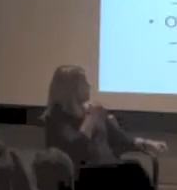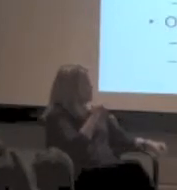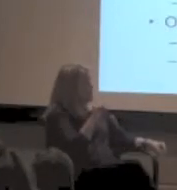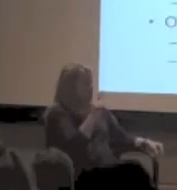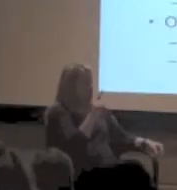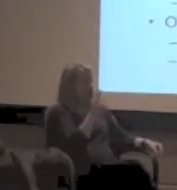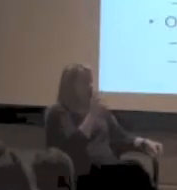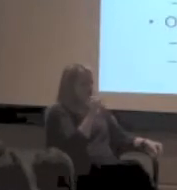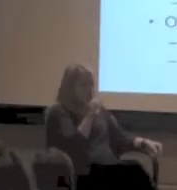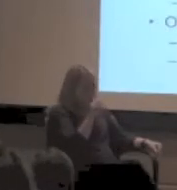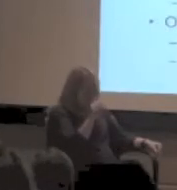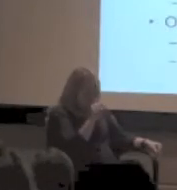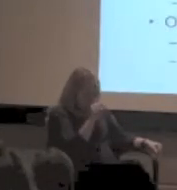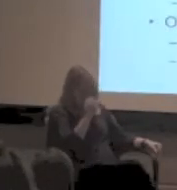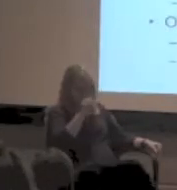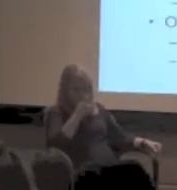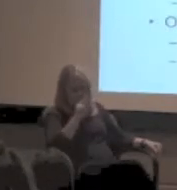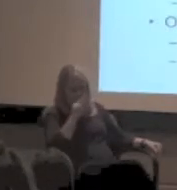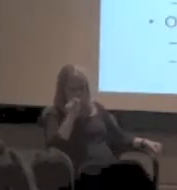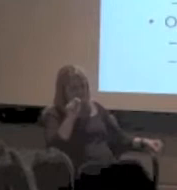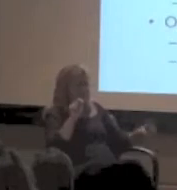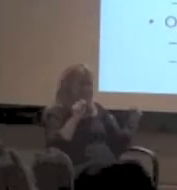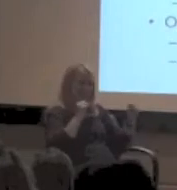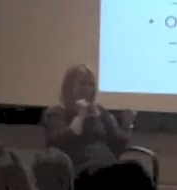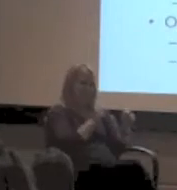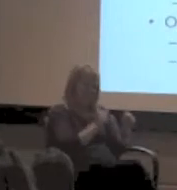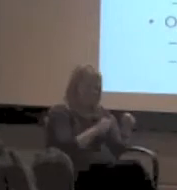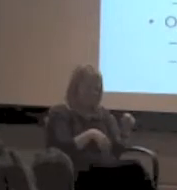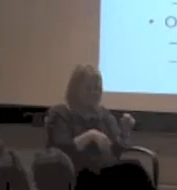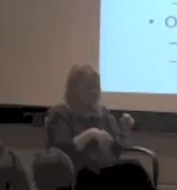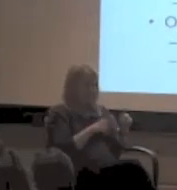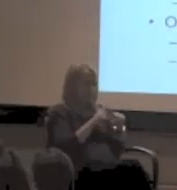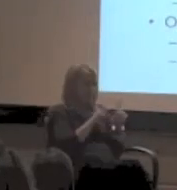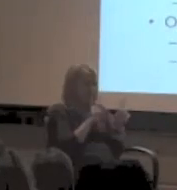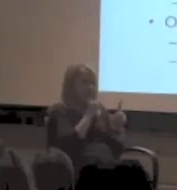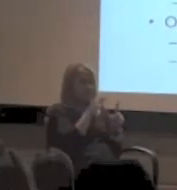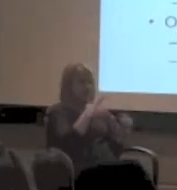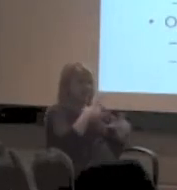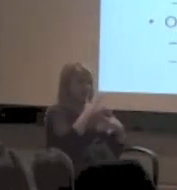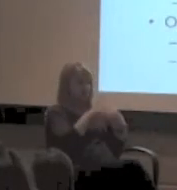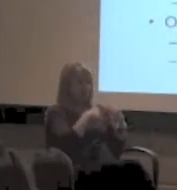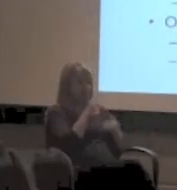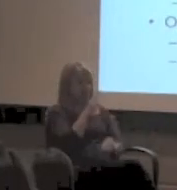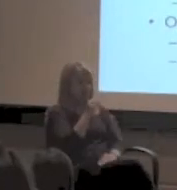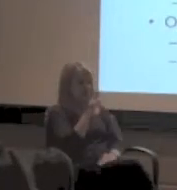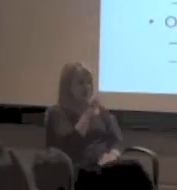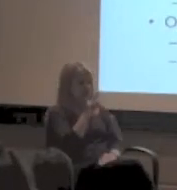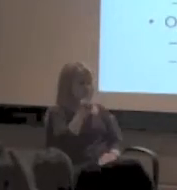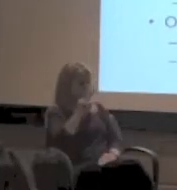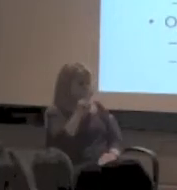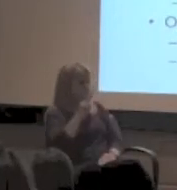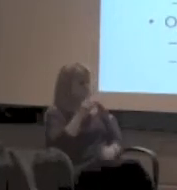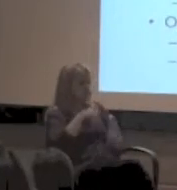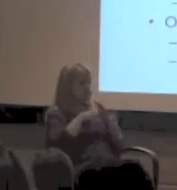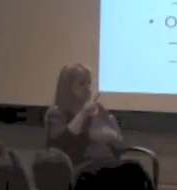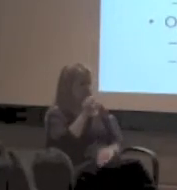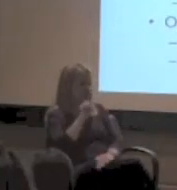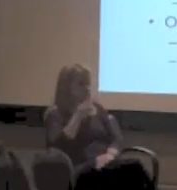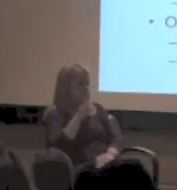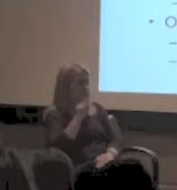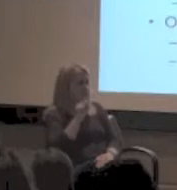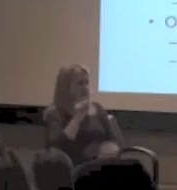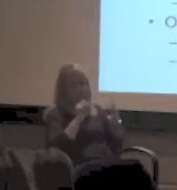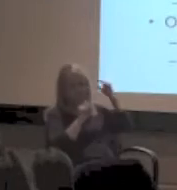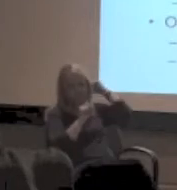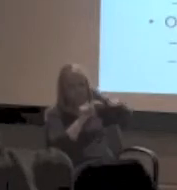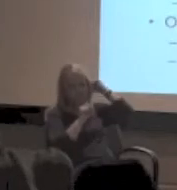Okay, so it's not always the shunt, but if you're worried about Chiari II, you better check the shunt first. So we